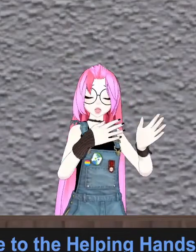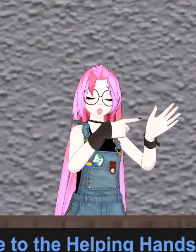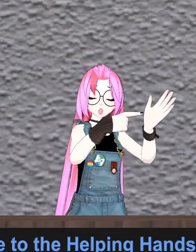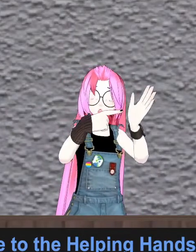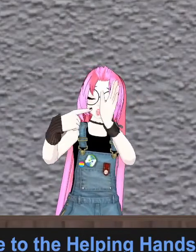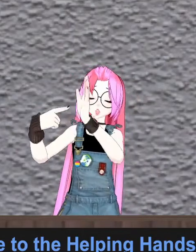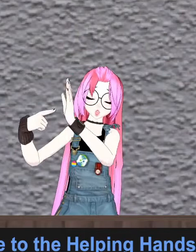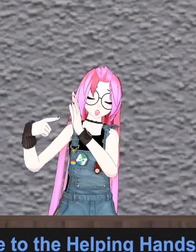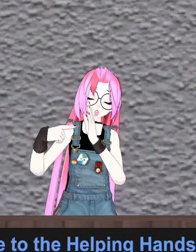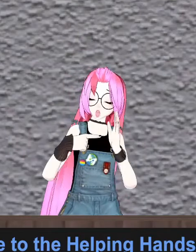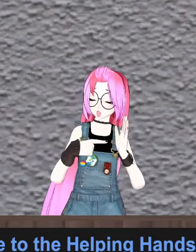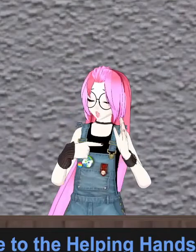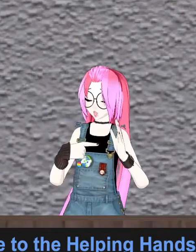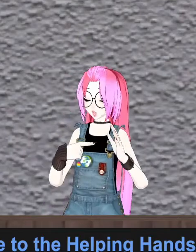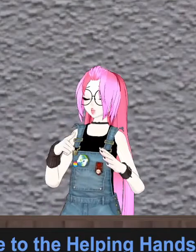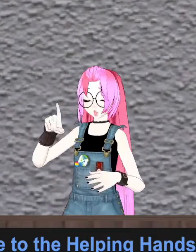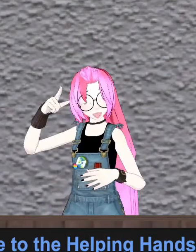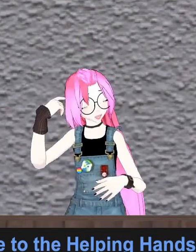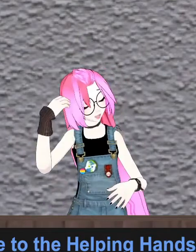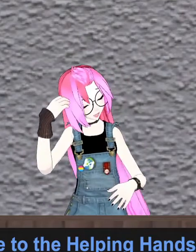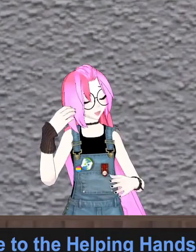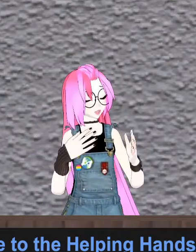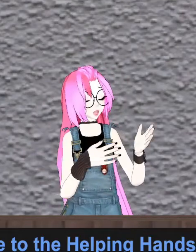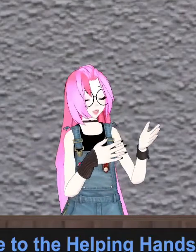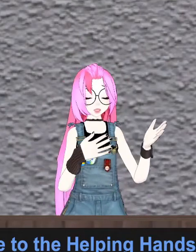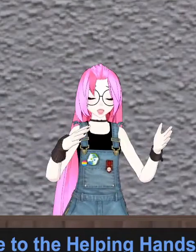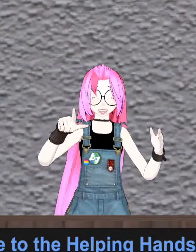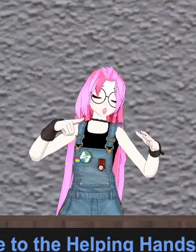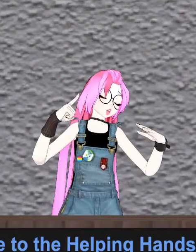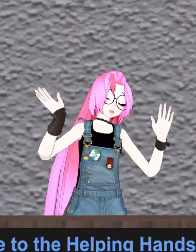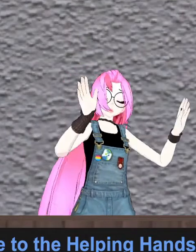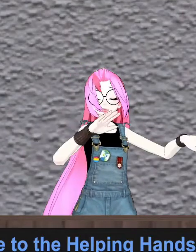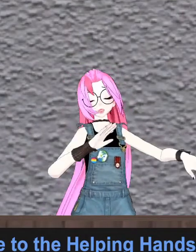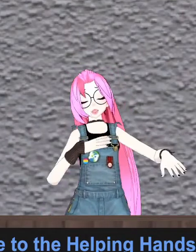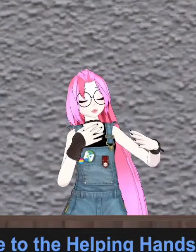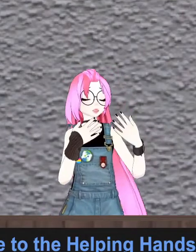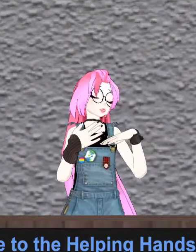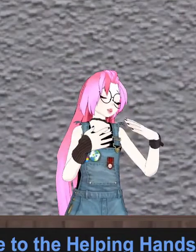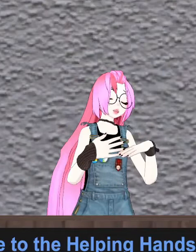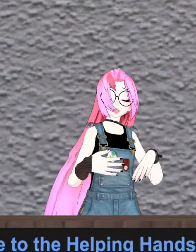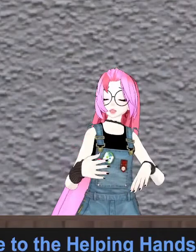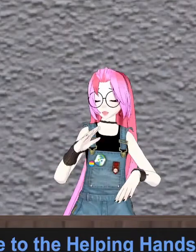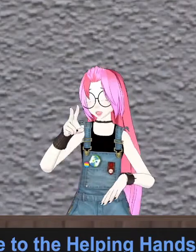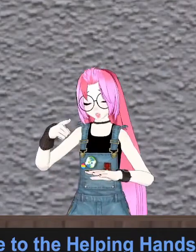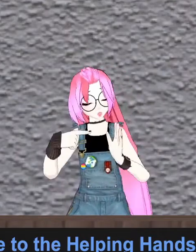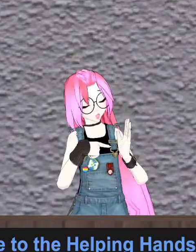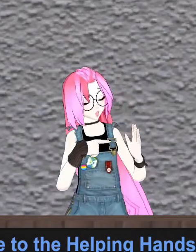all of you guys should be showing me that you already know. So you guys are gonna be like, this is easy. Like, show me, all right?